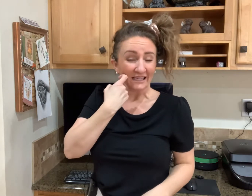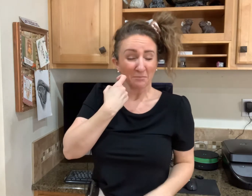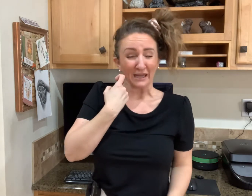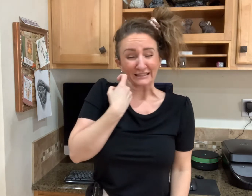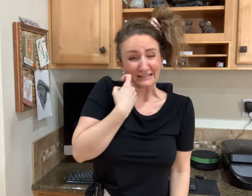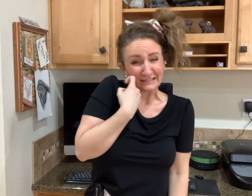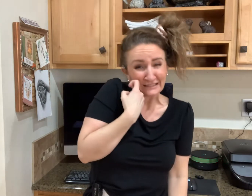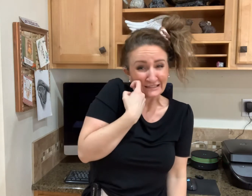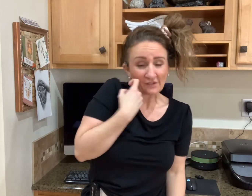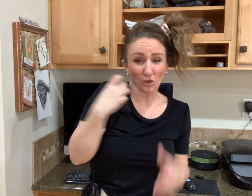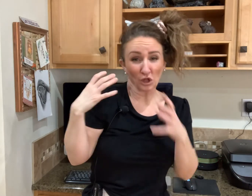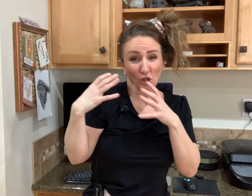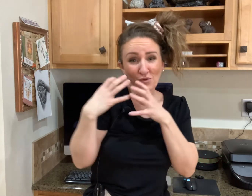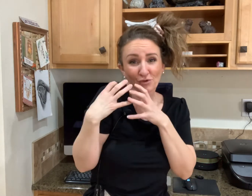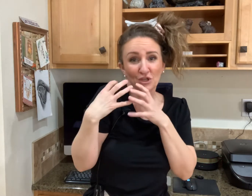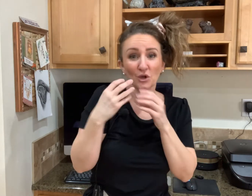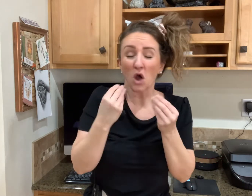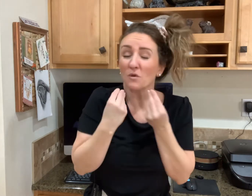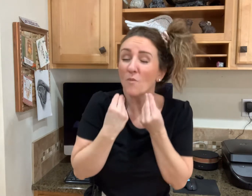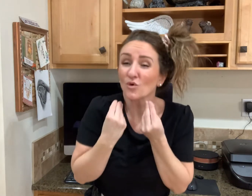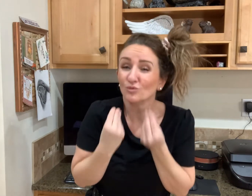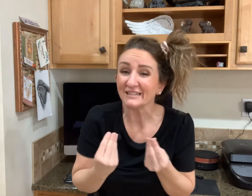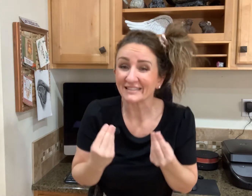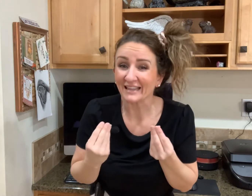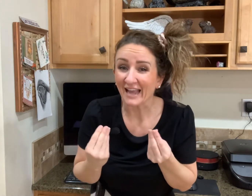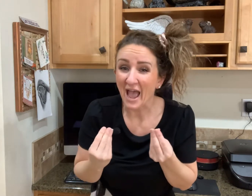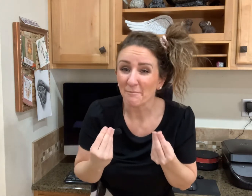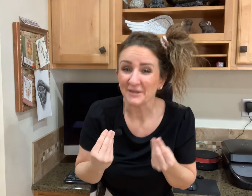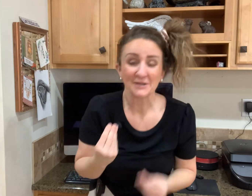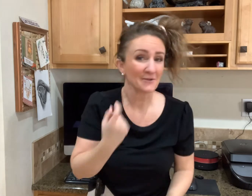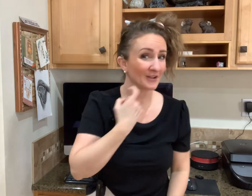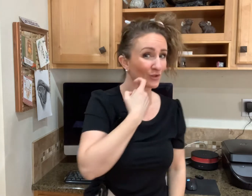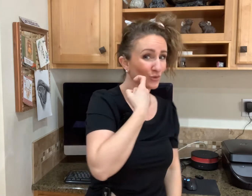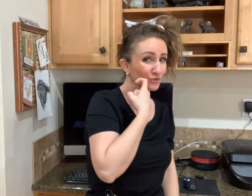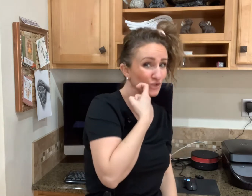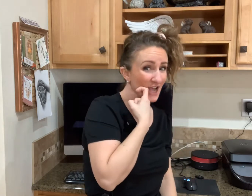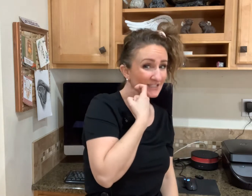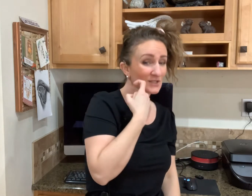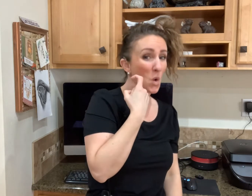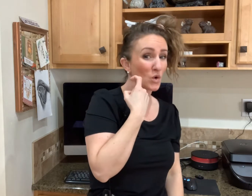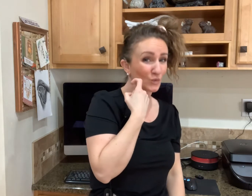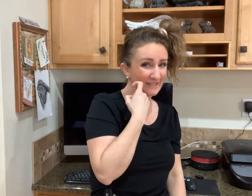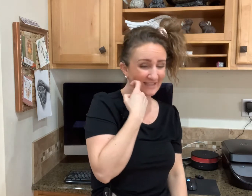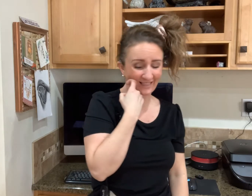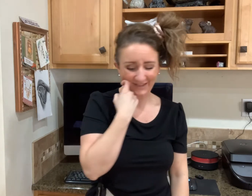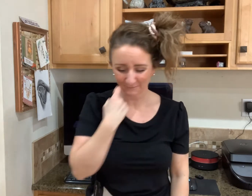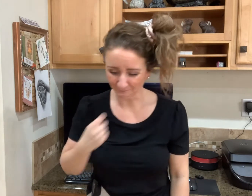But so the closer in you go, the more recently it happened. So just or recently.